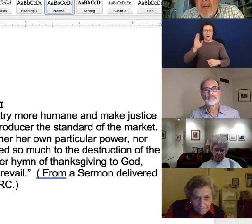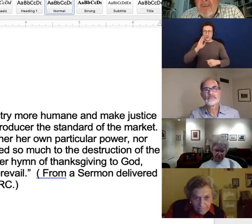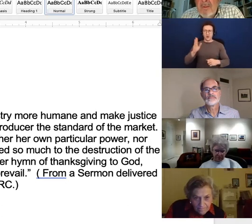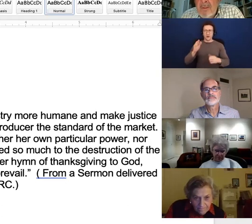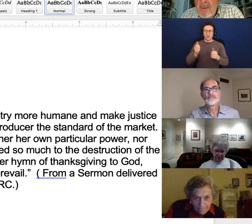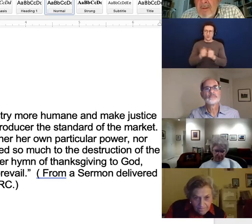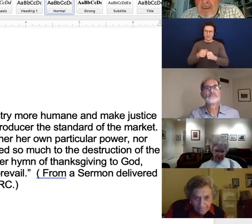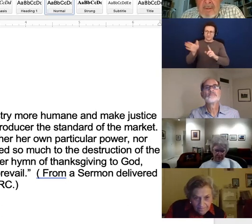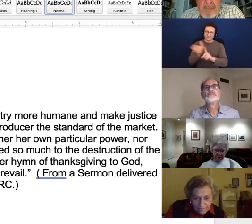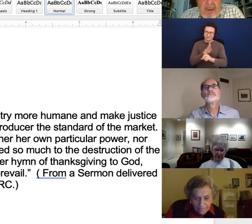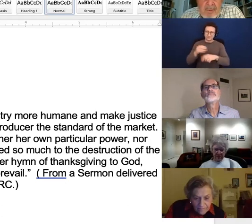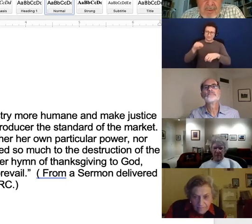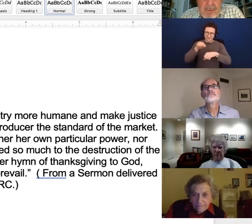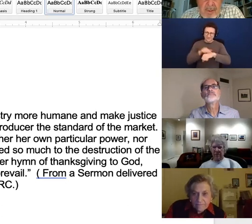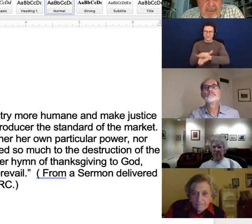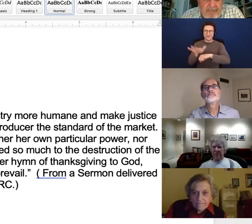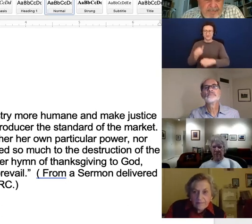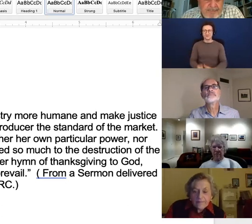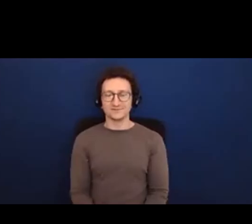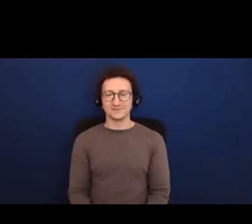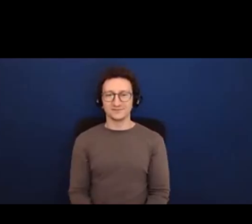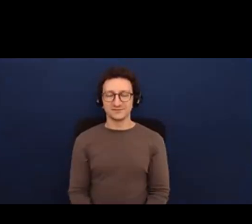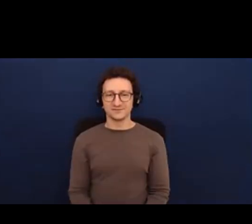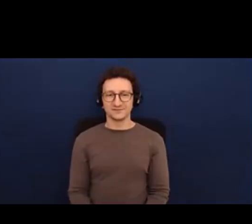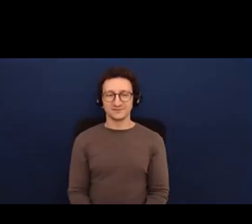we go back to the other screen?